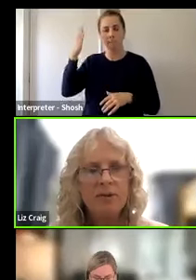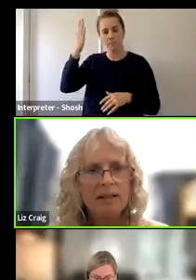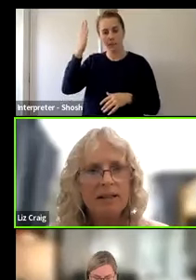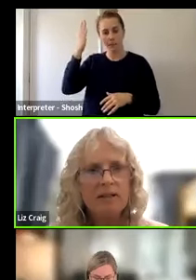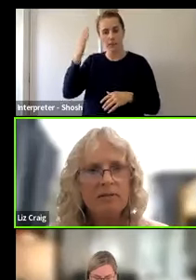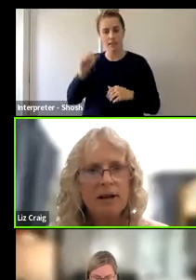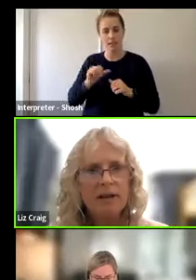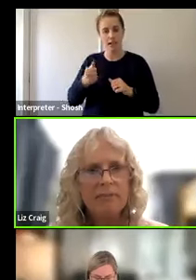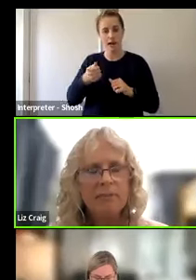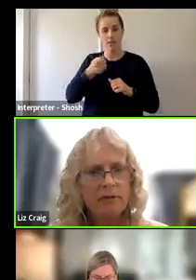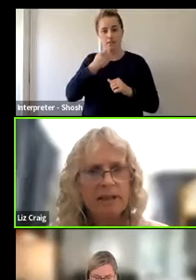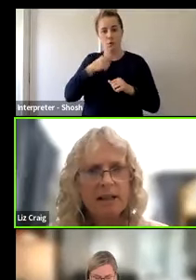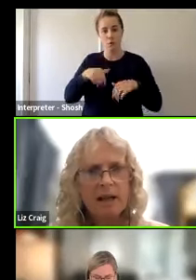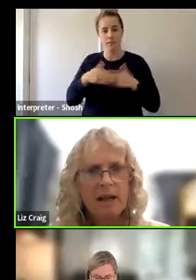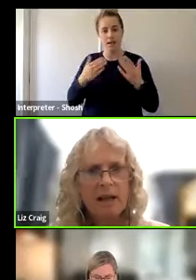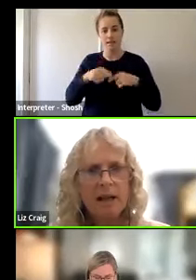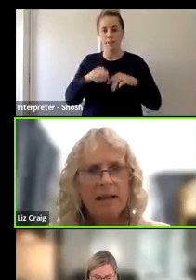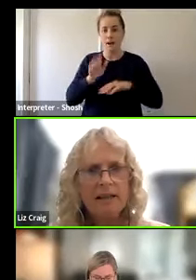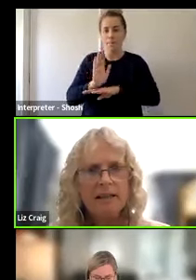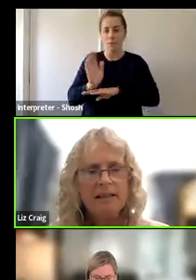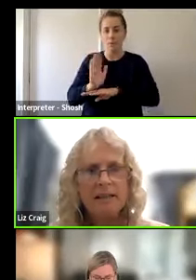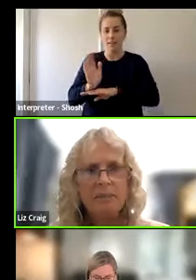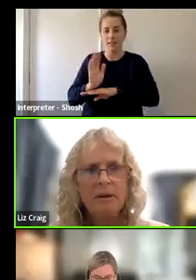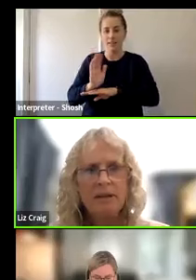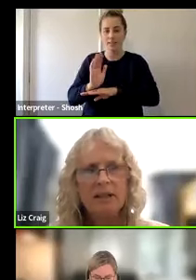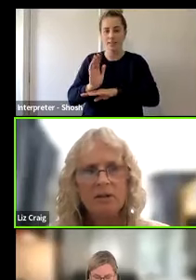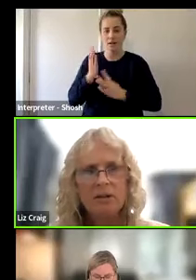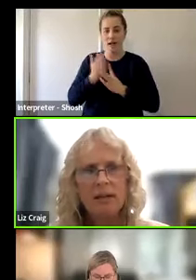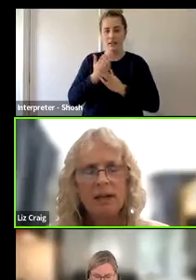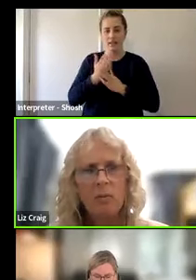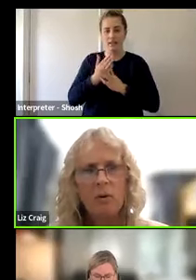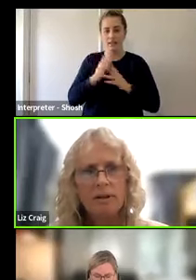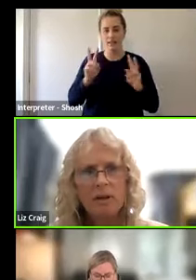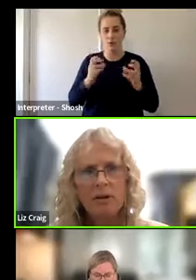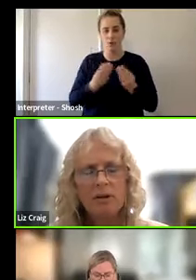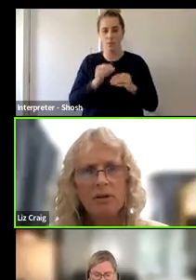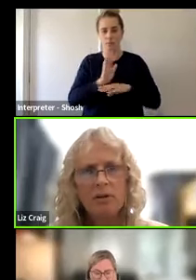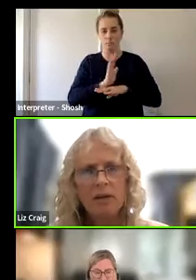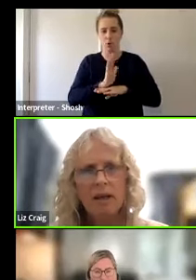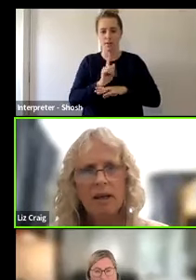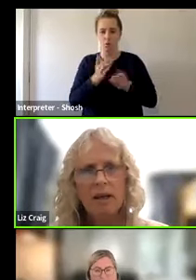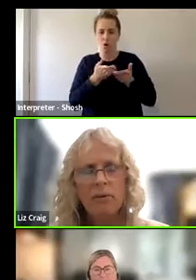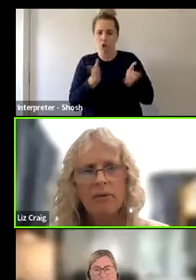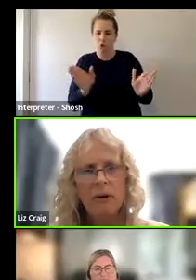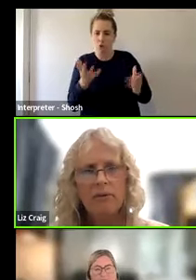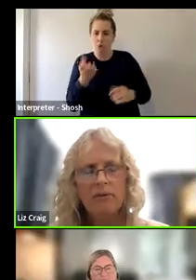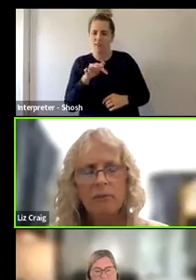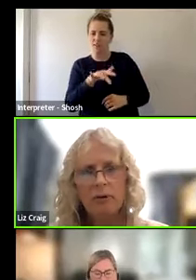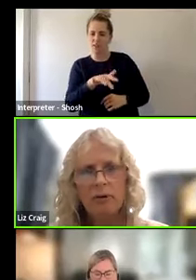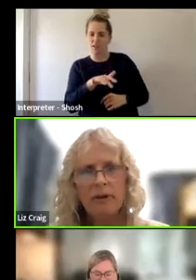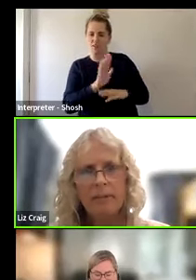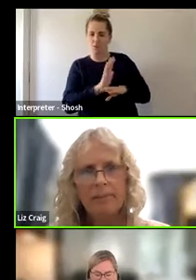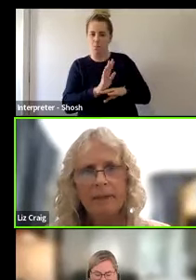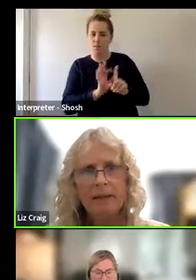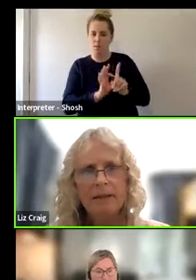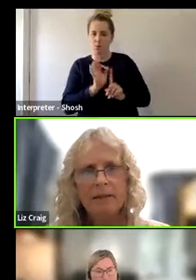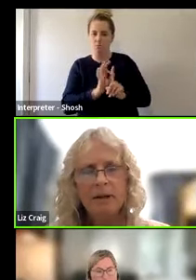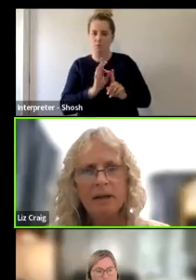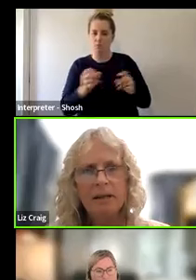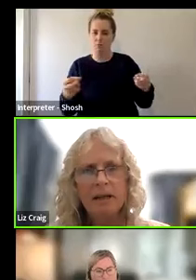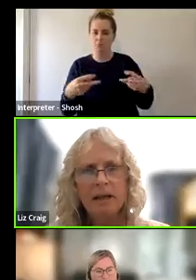the last few days is around movies and accessibility issues there. What scope do you think we've got for